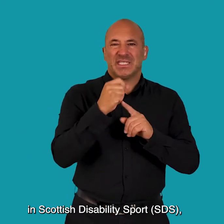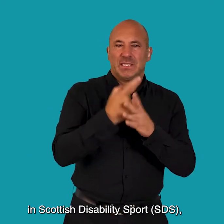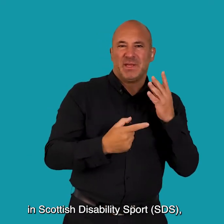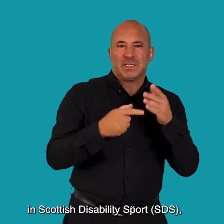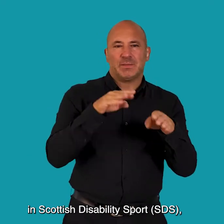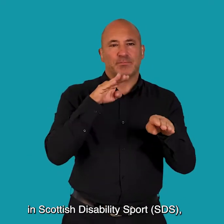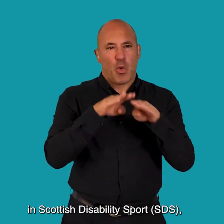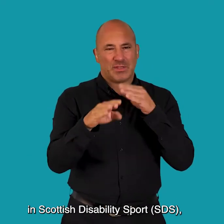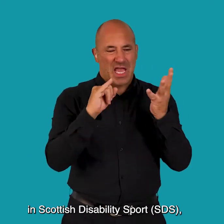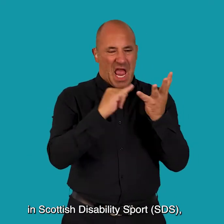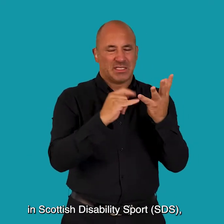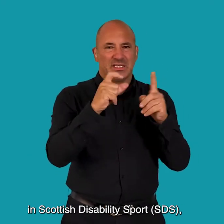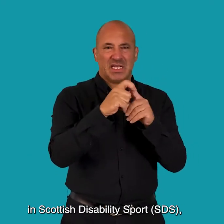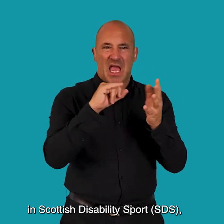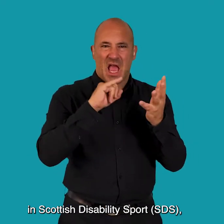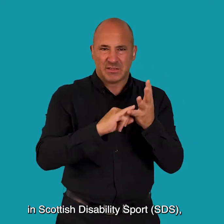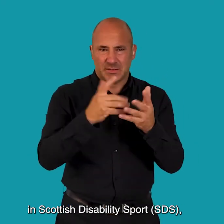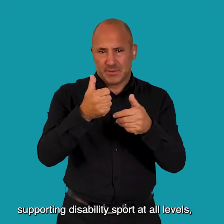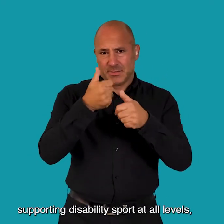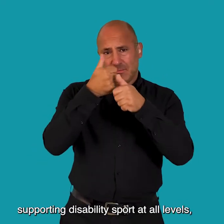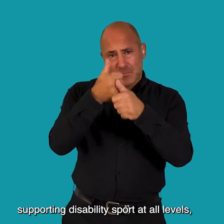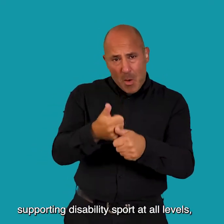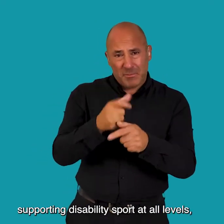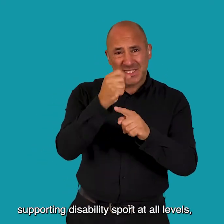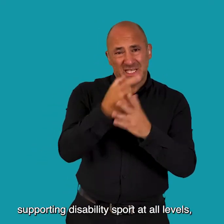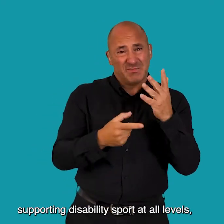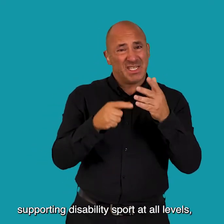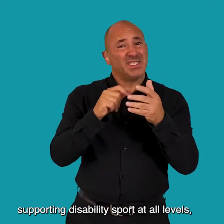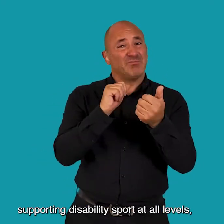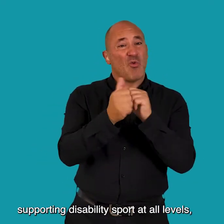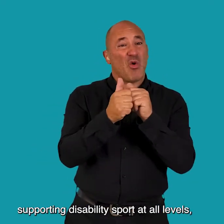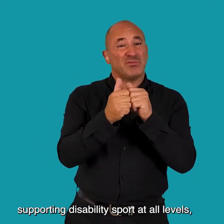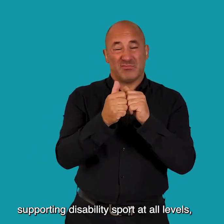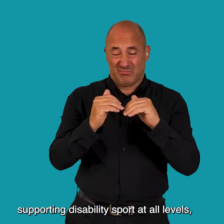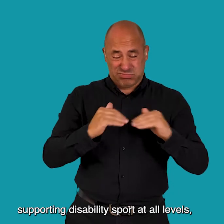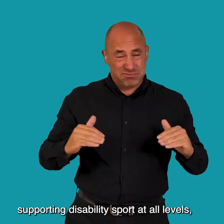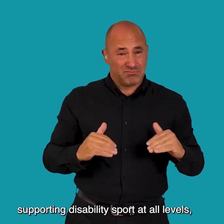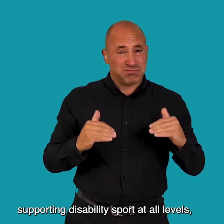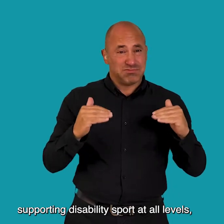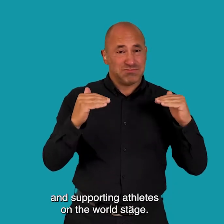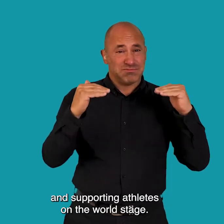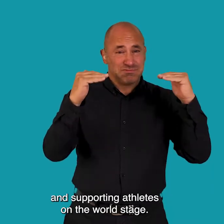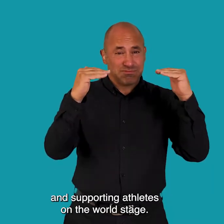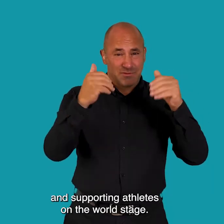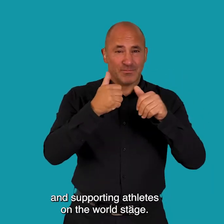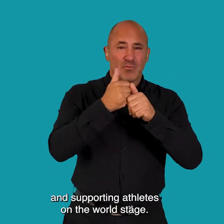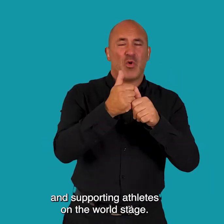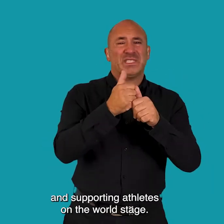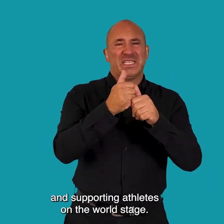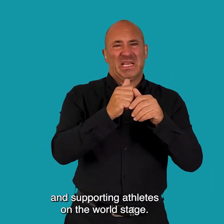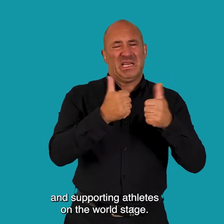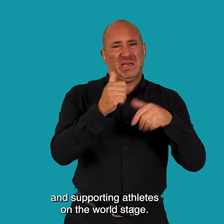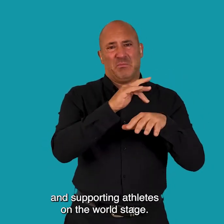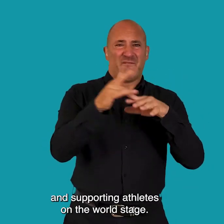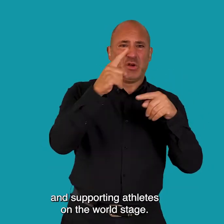Disability Sport, SDS, supporting disability sport at all levels, and supporting athletes on the world